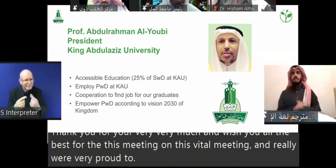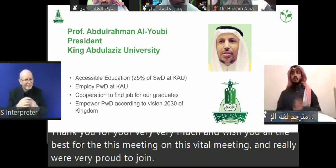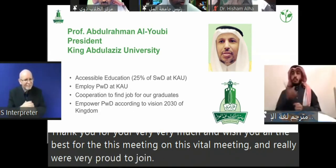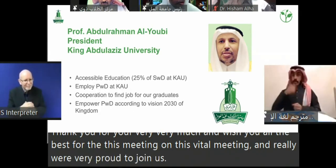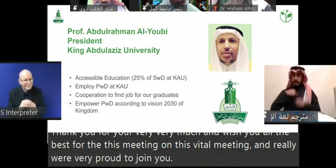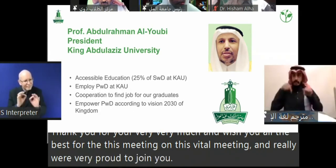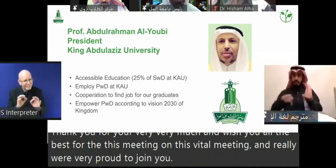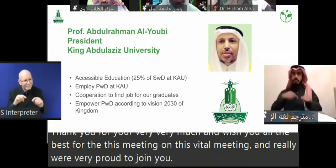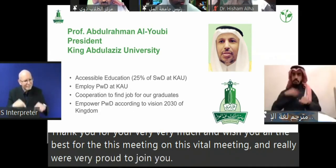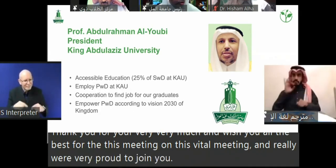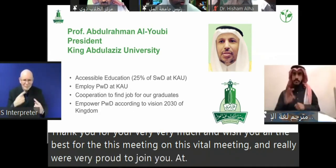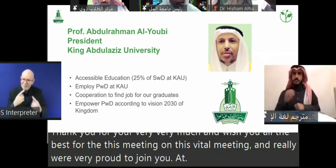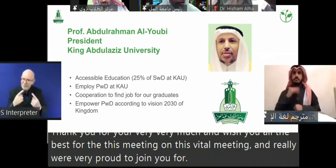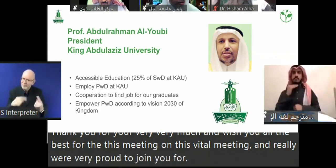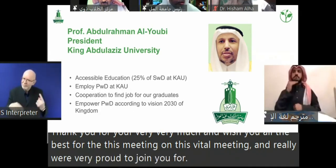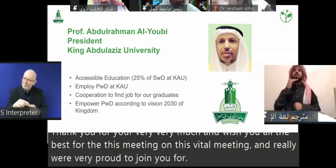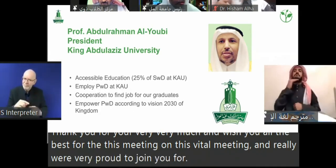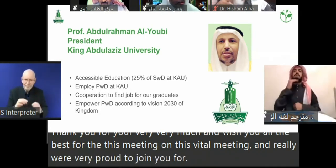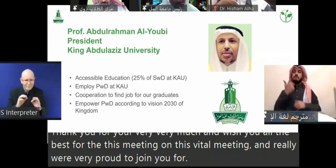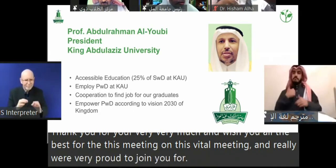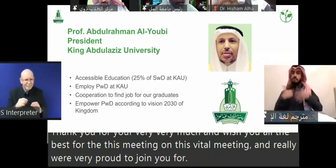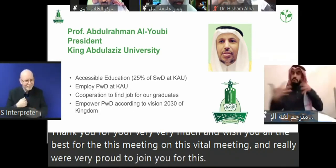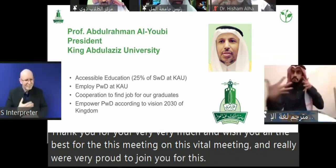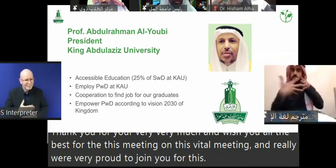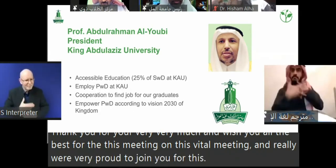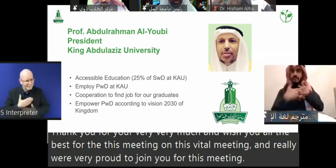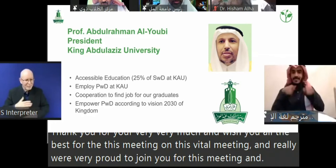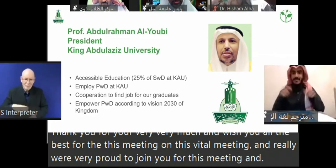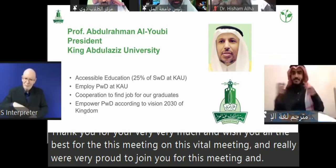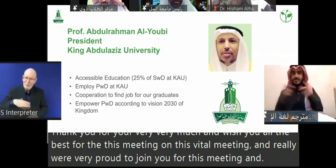you for this meeting. And